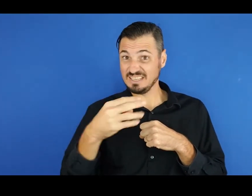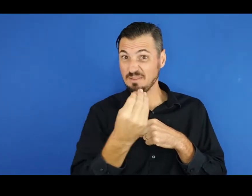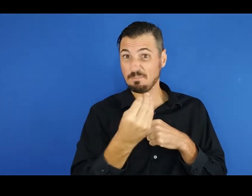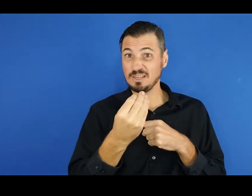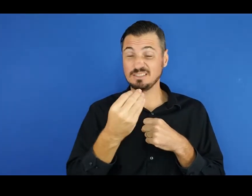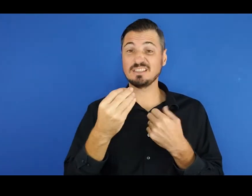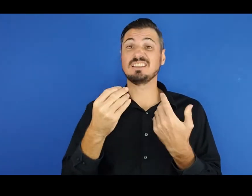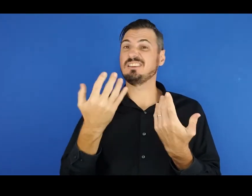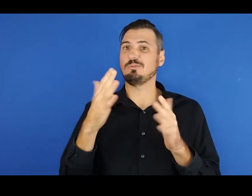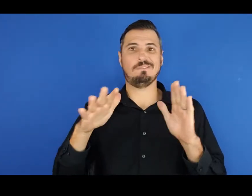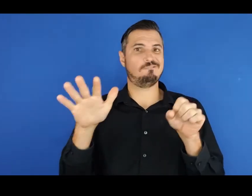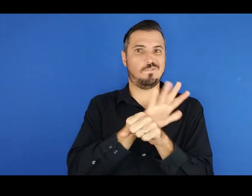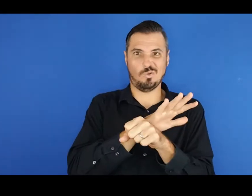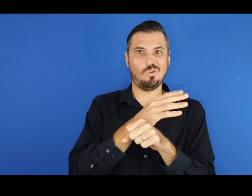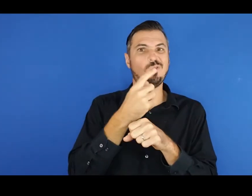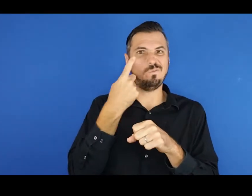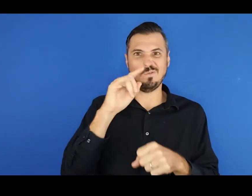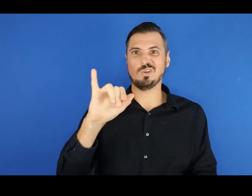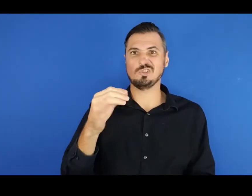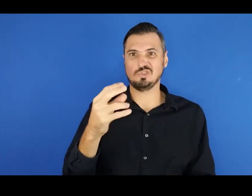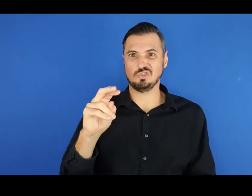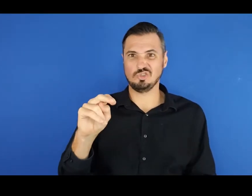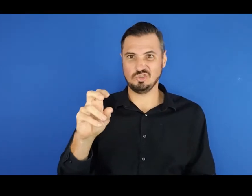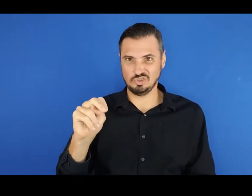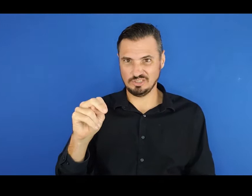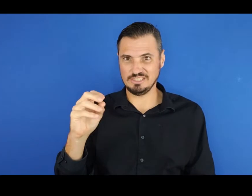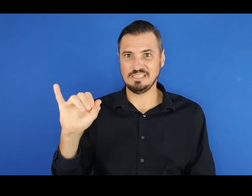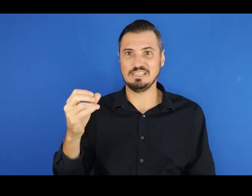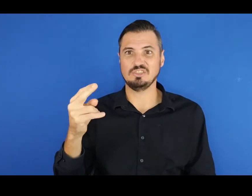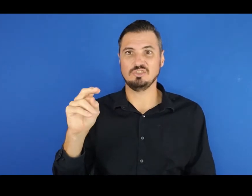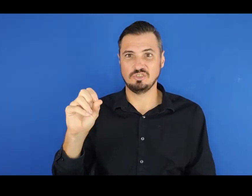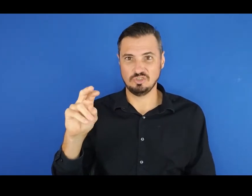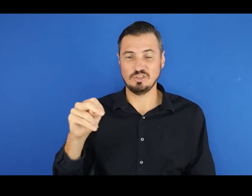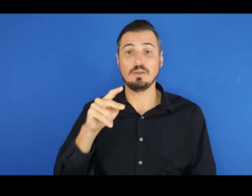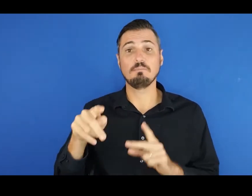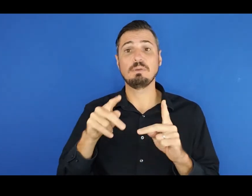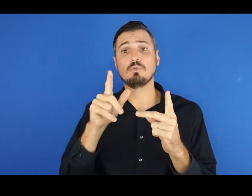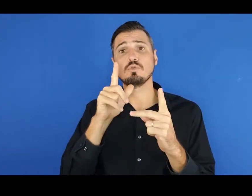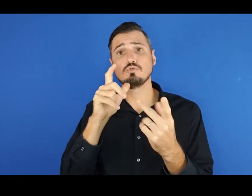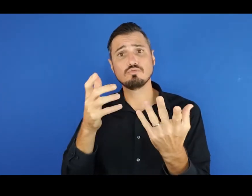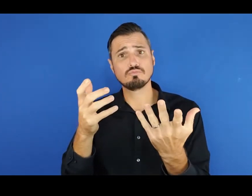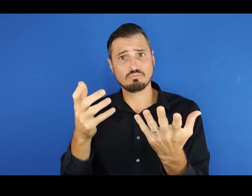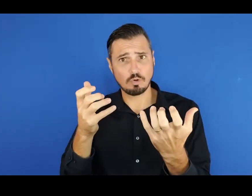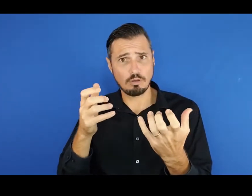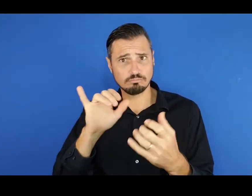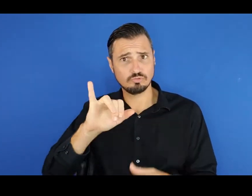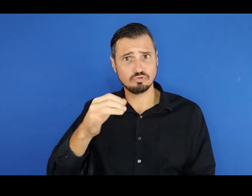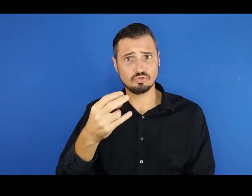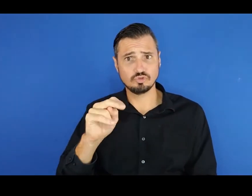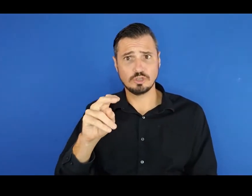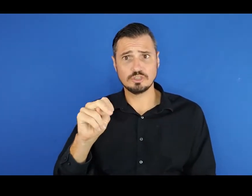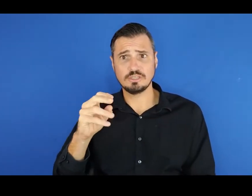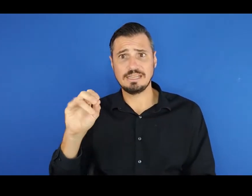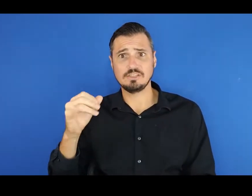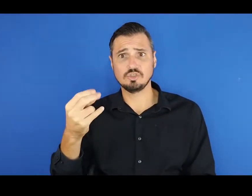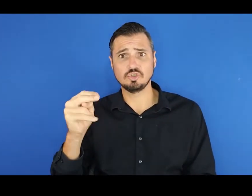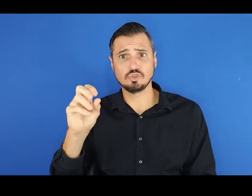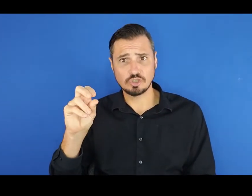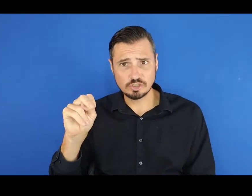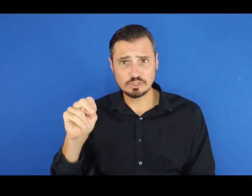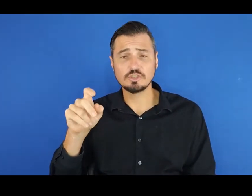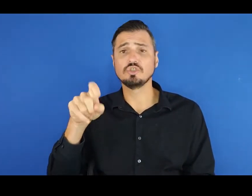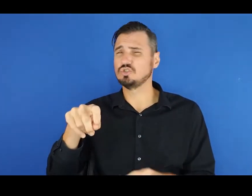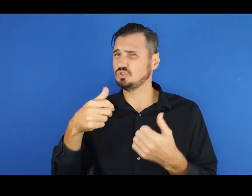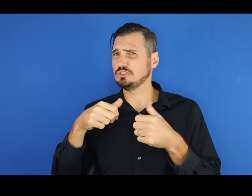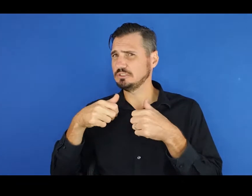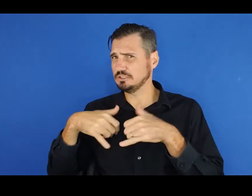Residents who are interested in the Johnson & Johnson 1-dose vaccine and are eligible for vaccination should stay tuned to the county website